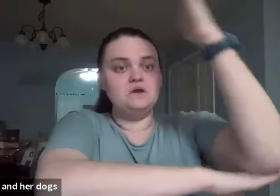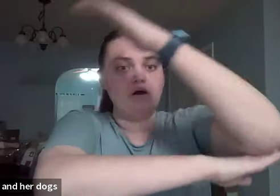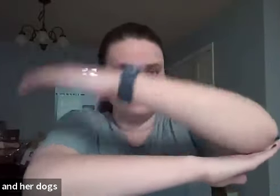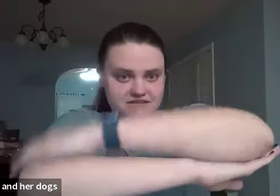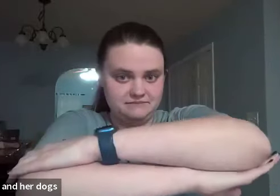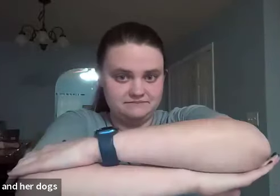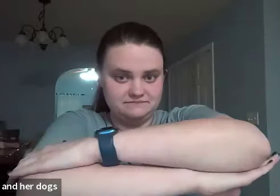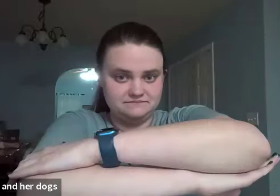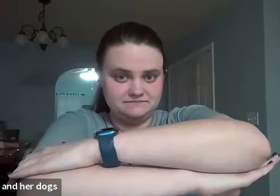all day.